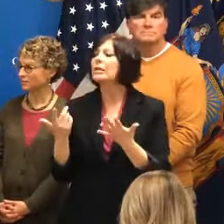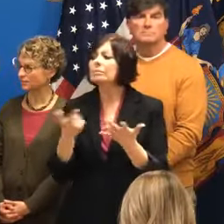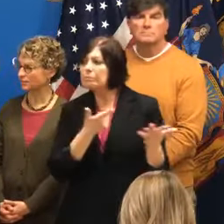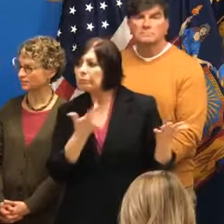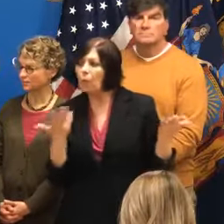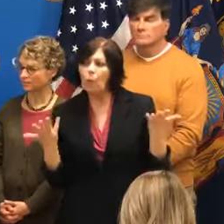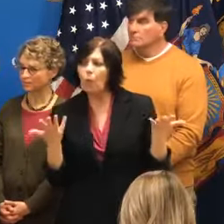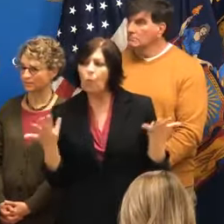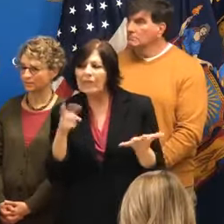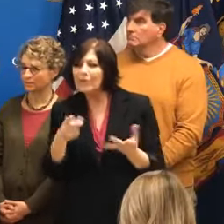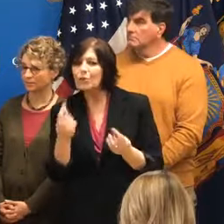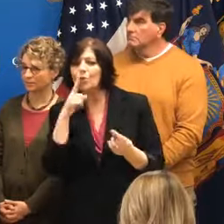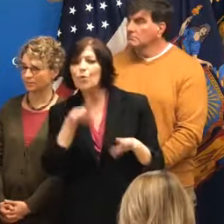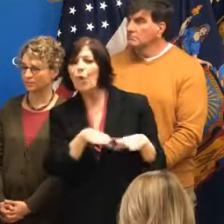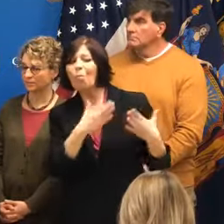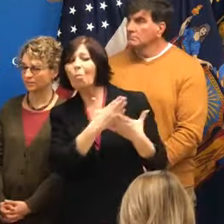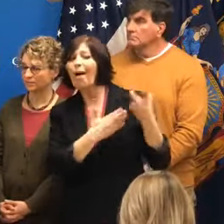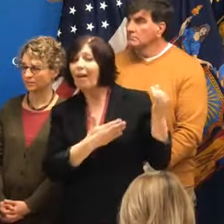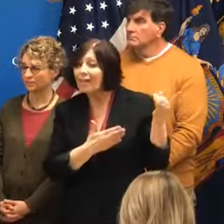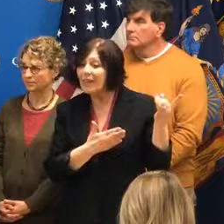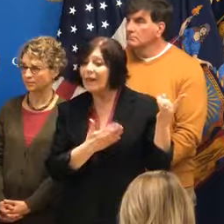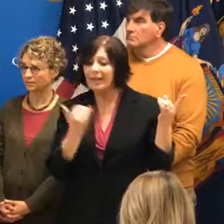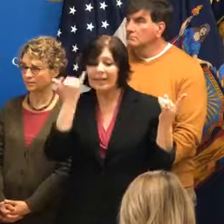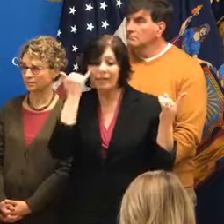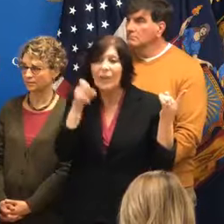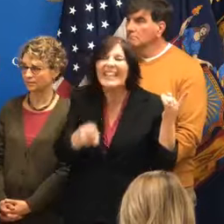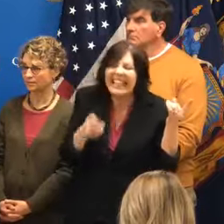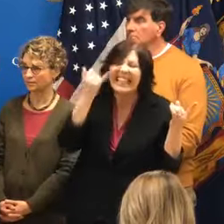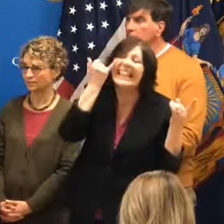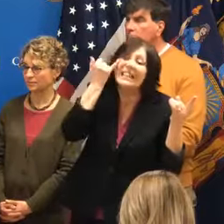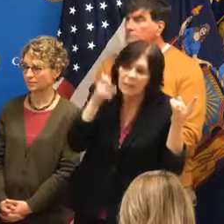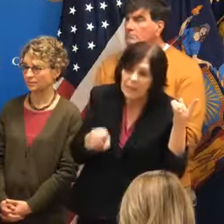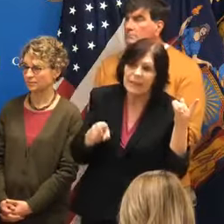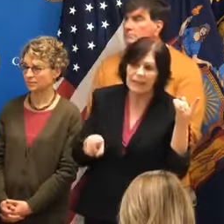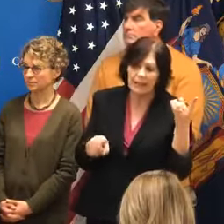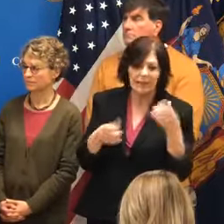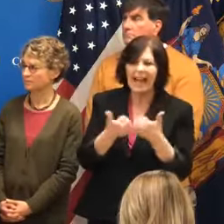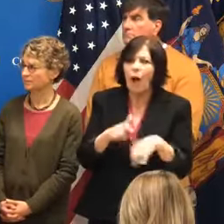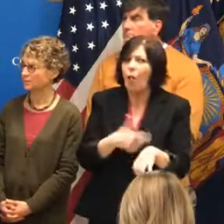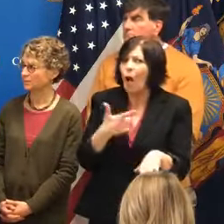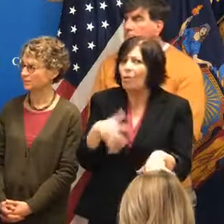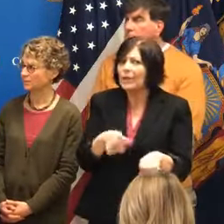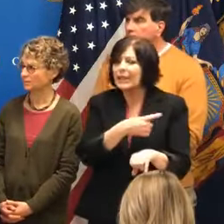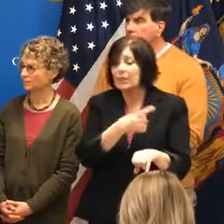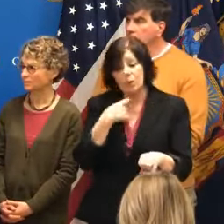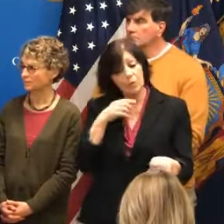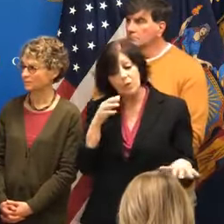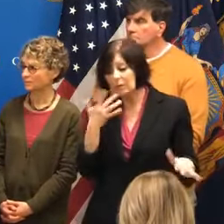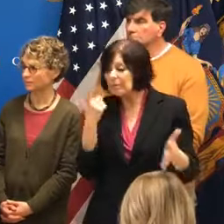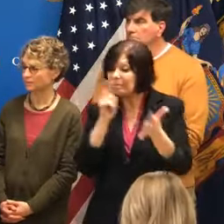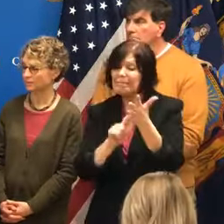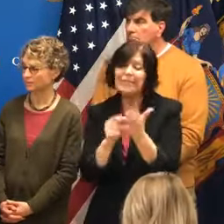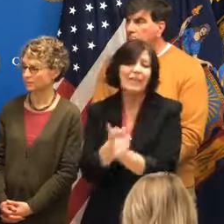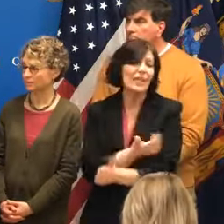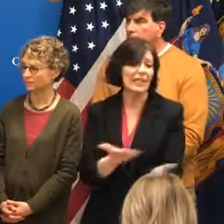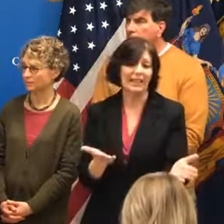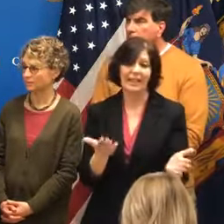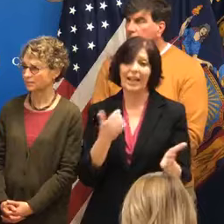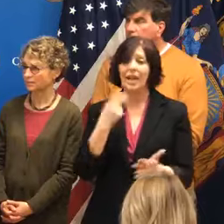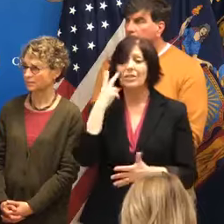potentially open up one wing of it if we need it in a worst-case scenario and how long that would take. So we're looking at everything. I saw